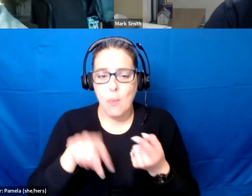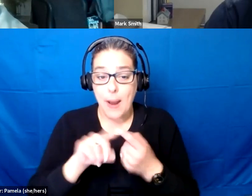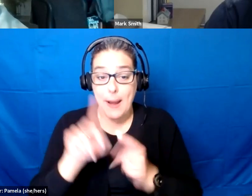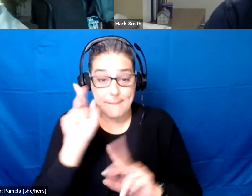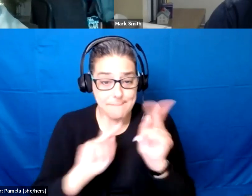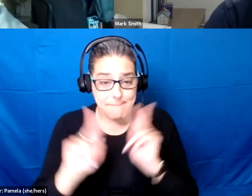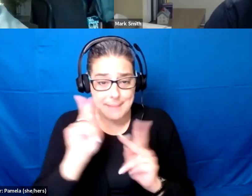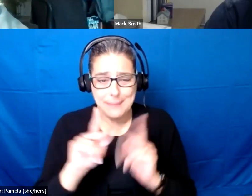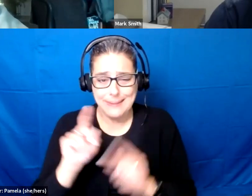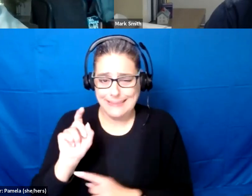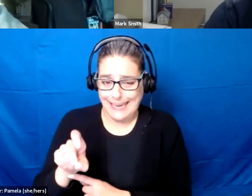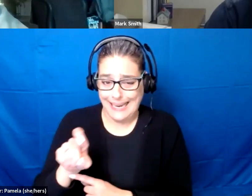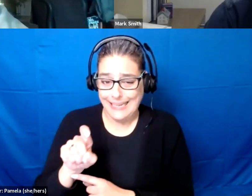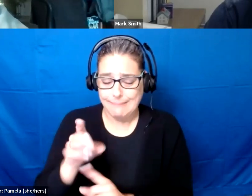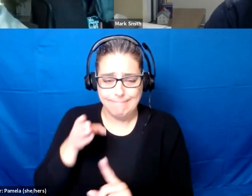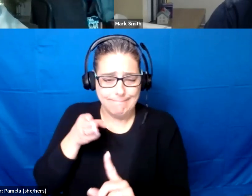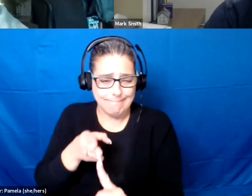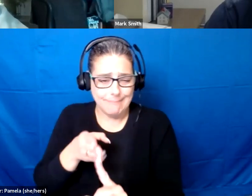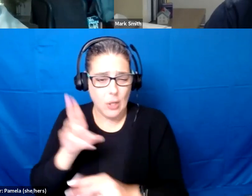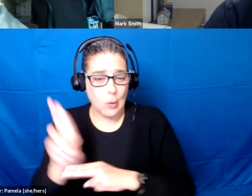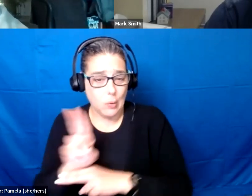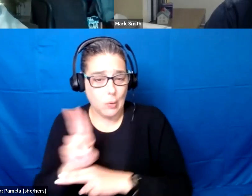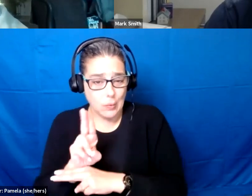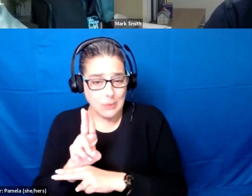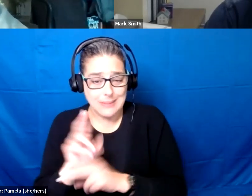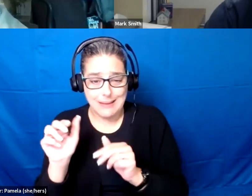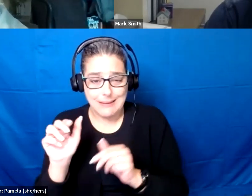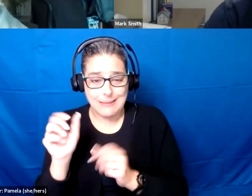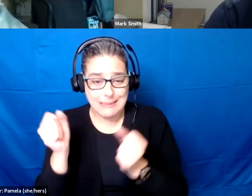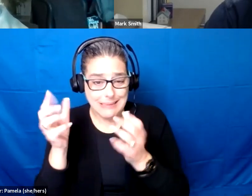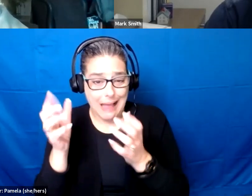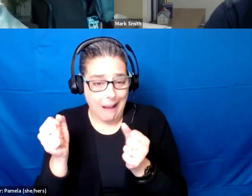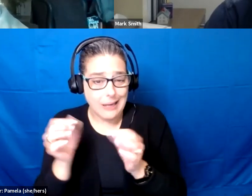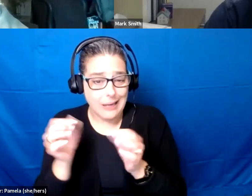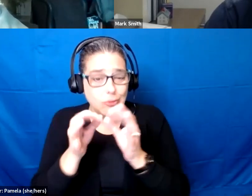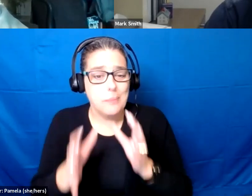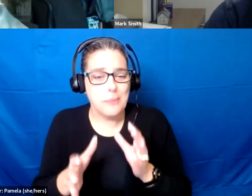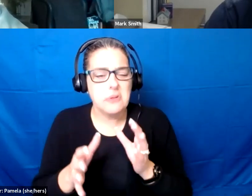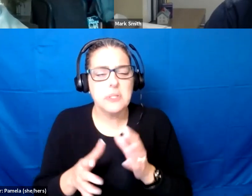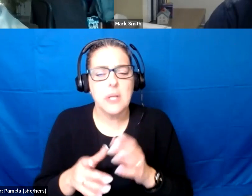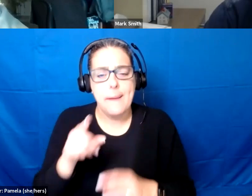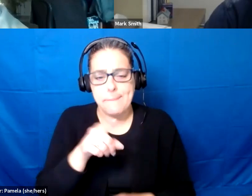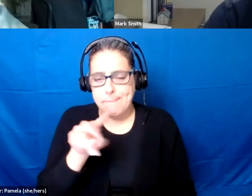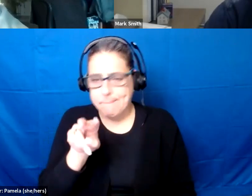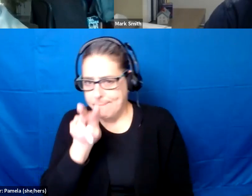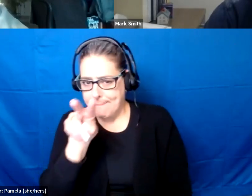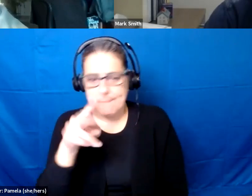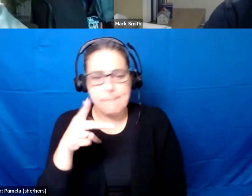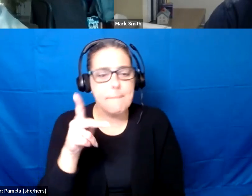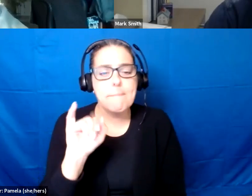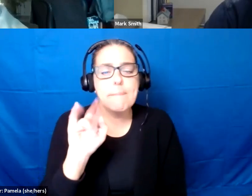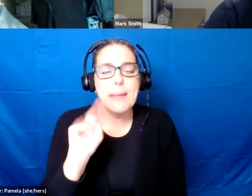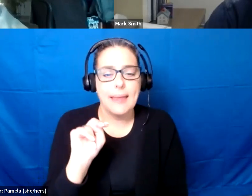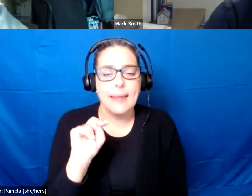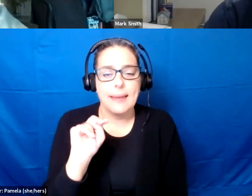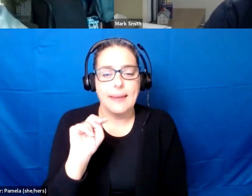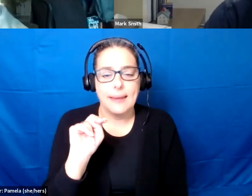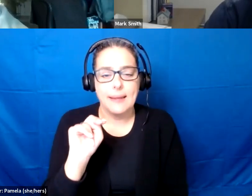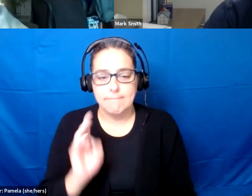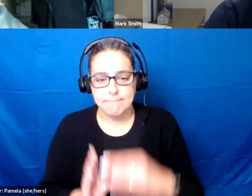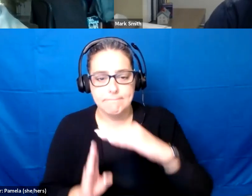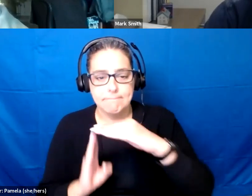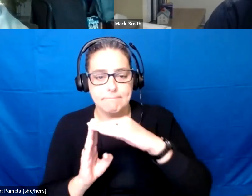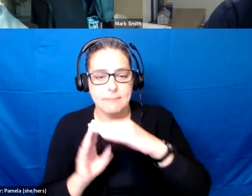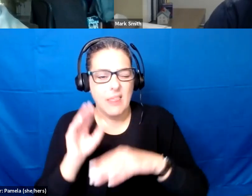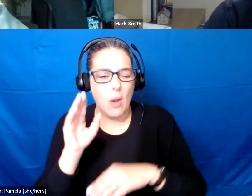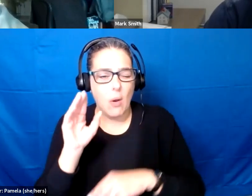them on their own screen so they're just all there. That's all they see.